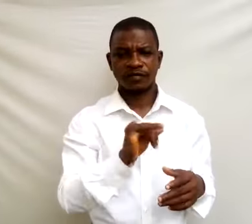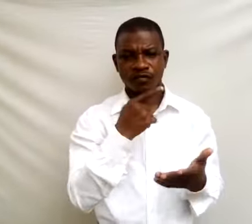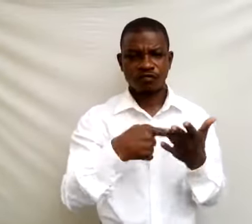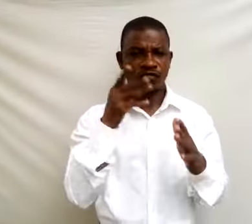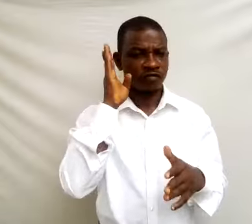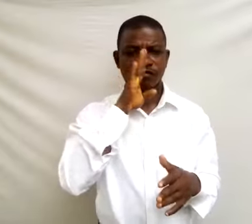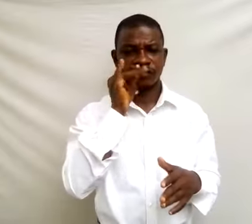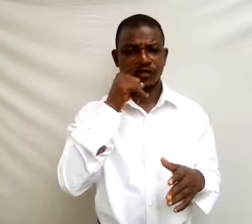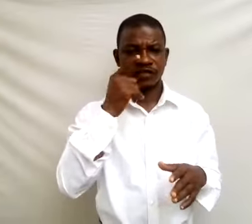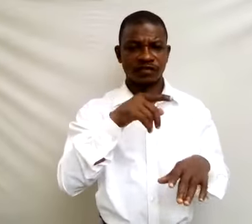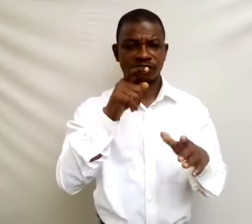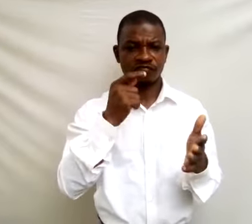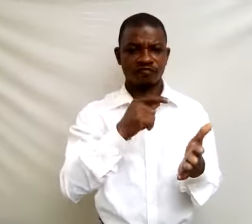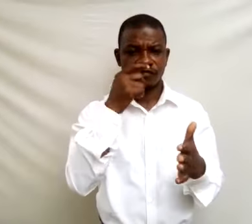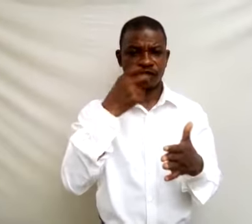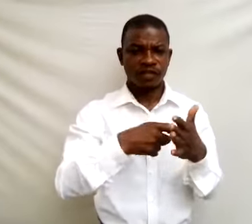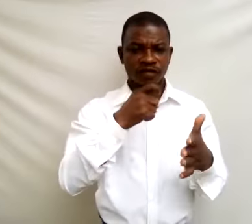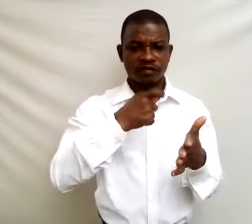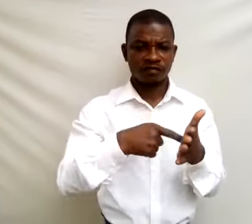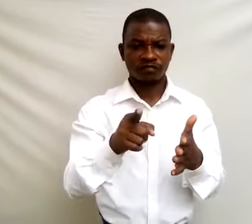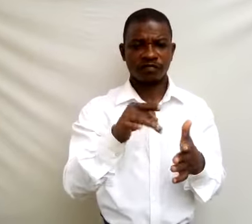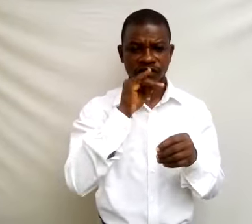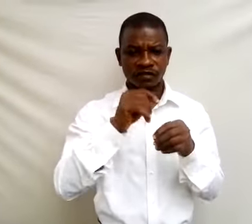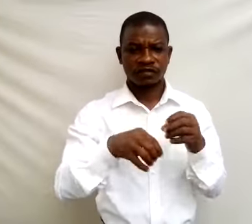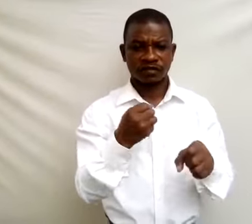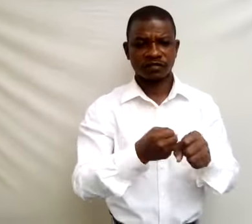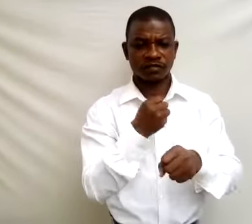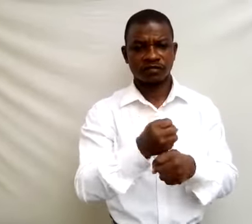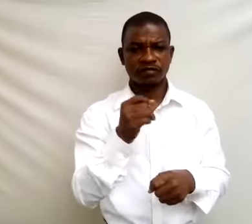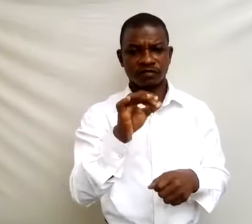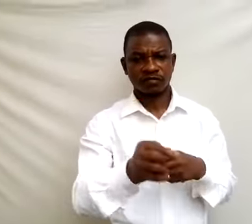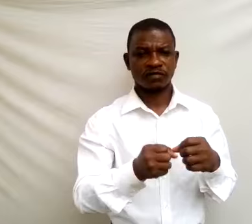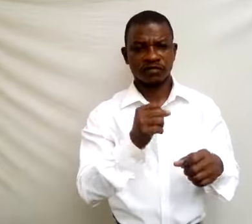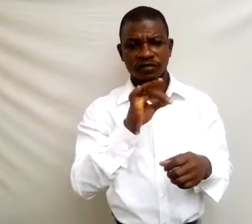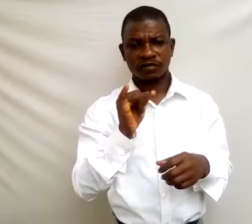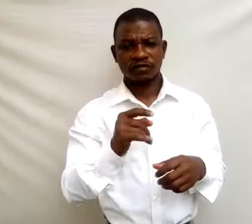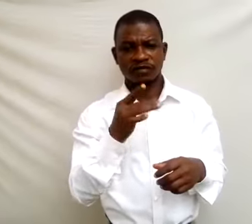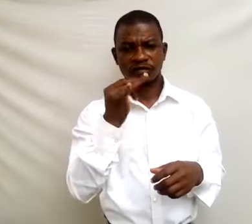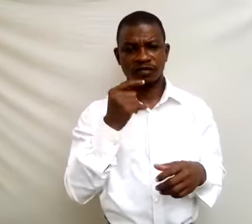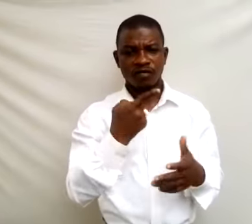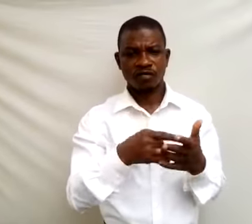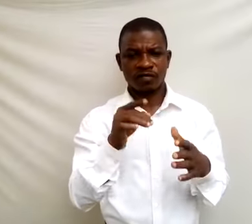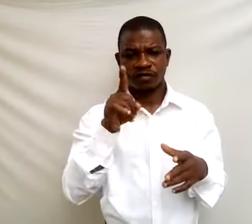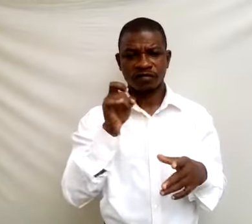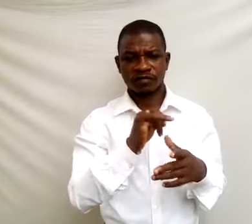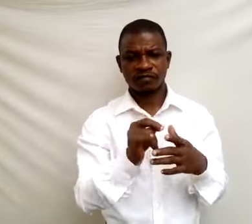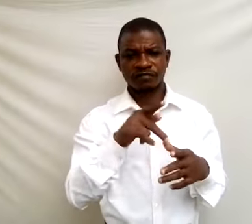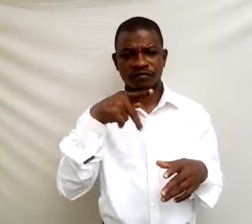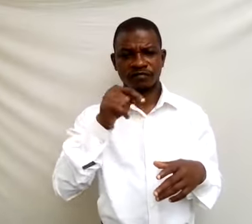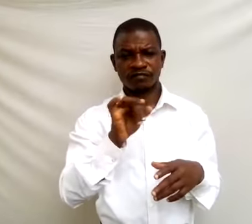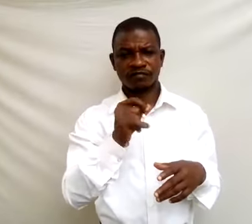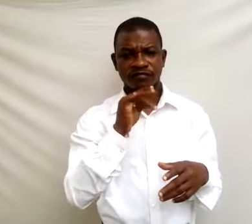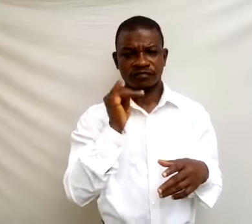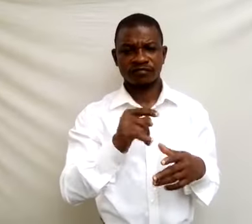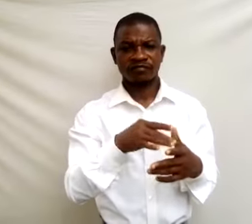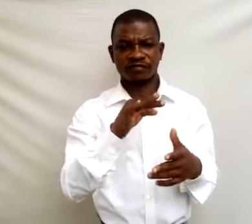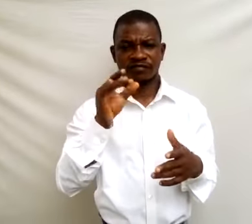2 years? Solution. F is equal to P bracket 1 plus capital letter R